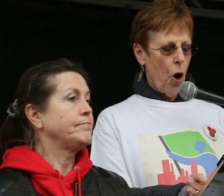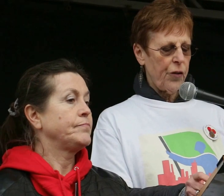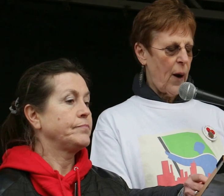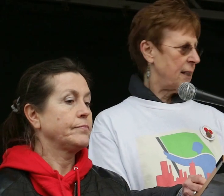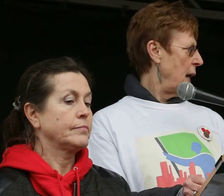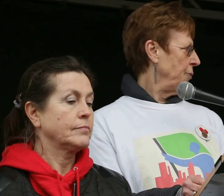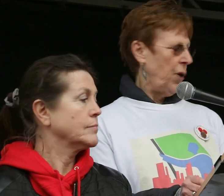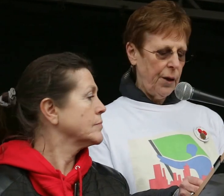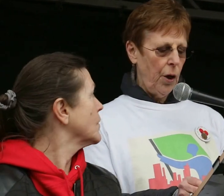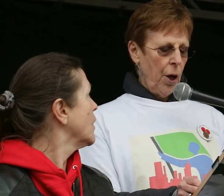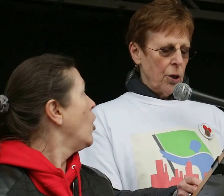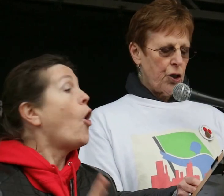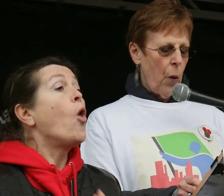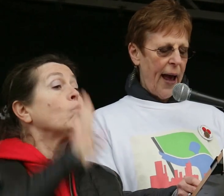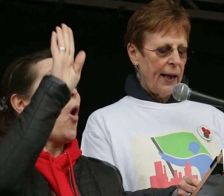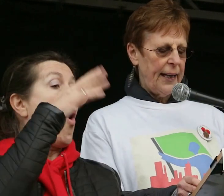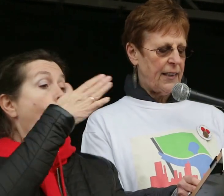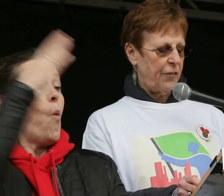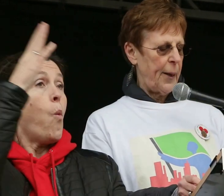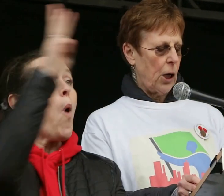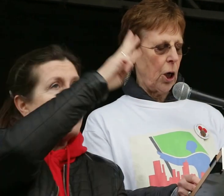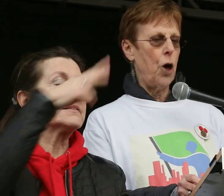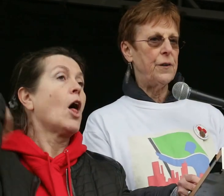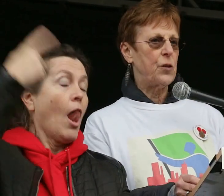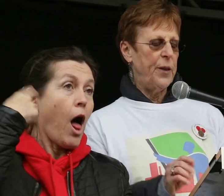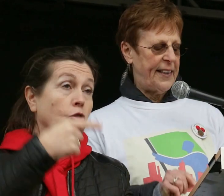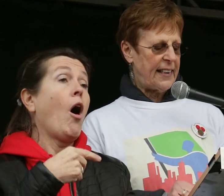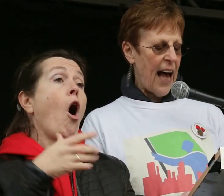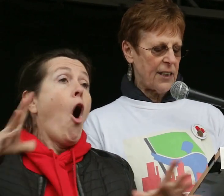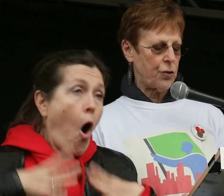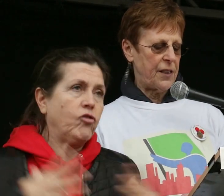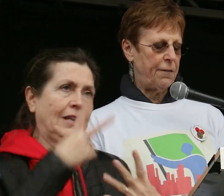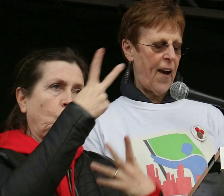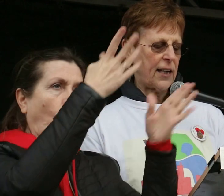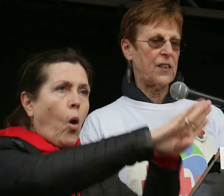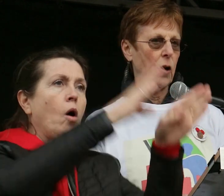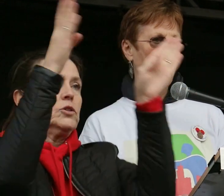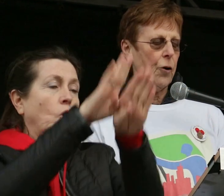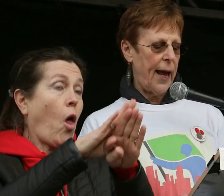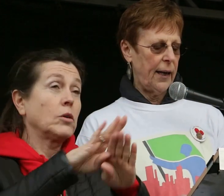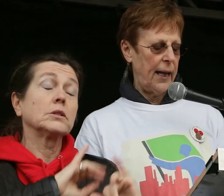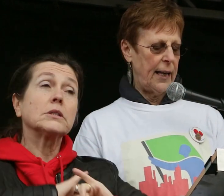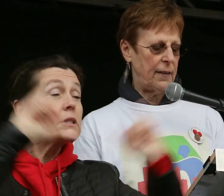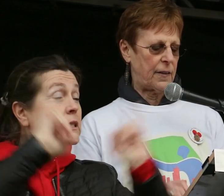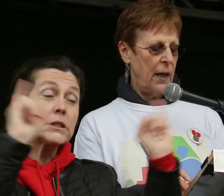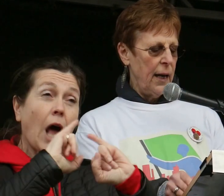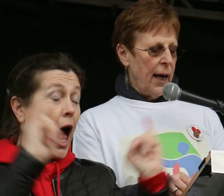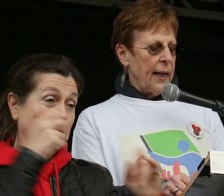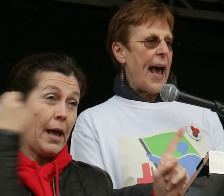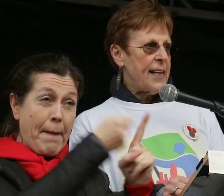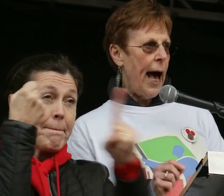Already in Northwest London, two A&Es have been closed with disastrous effects on other